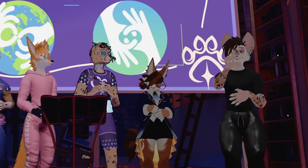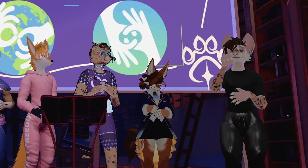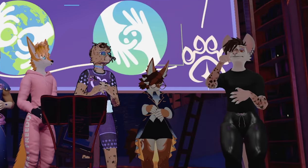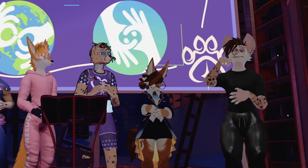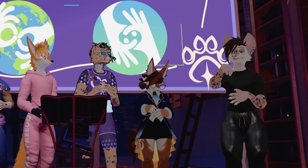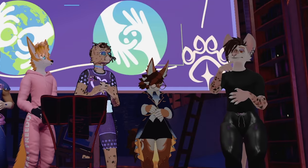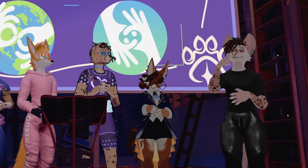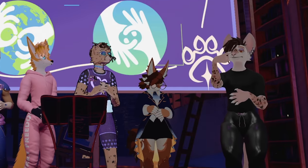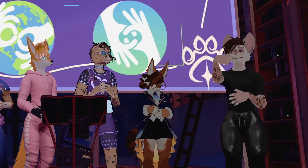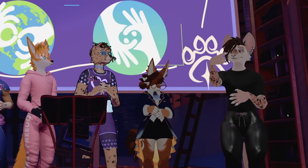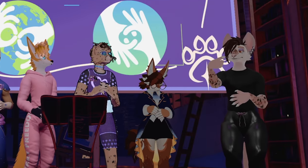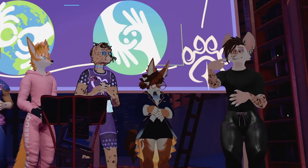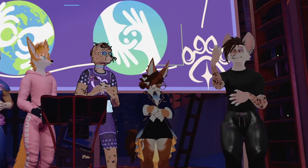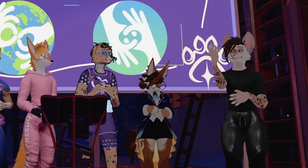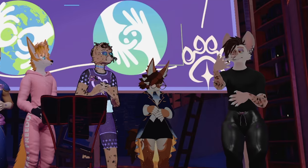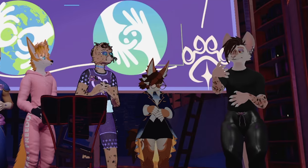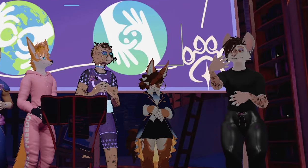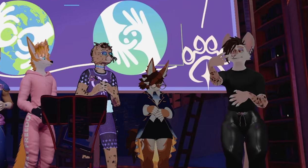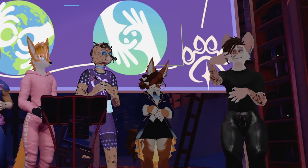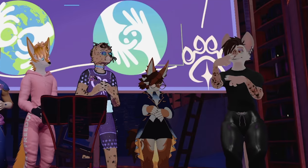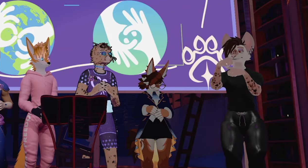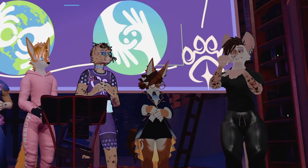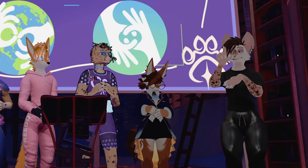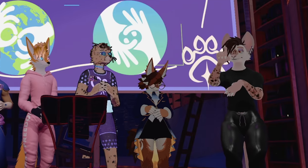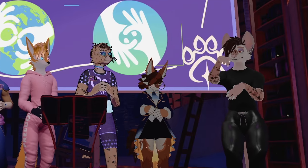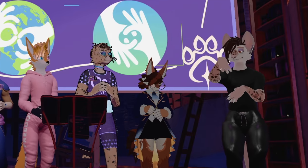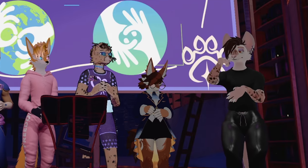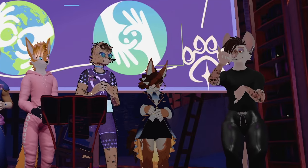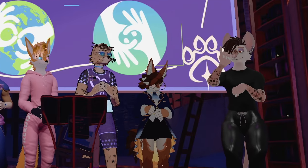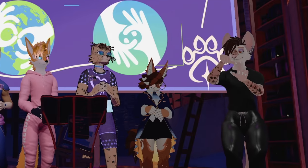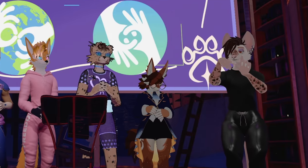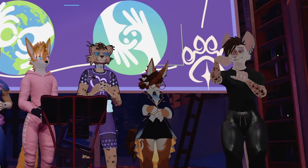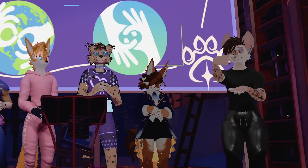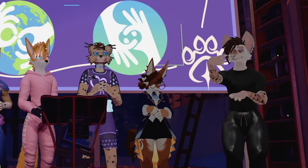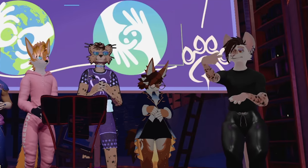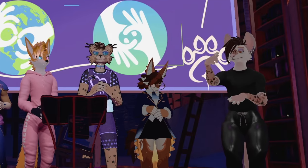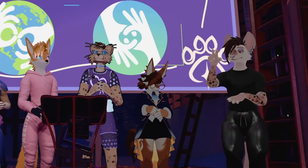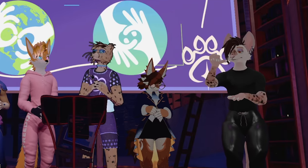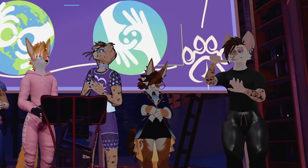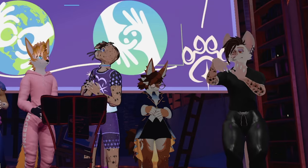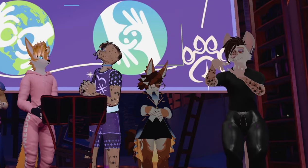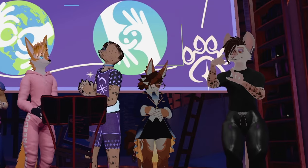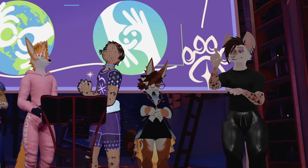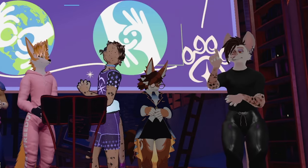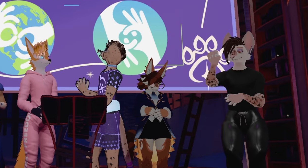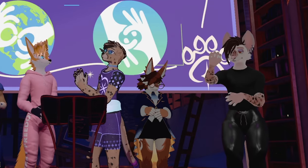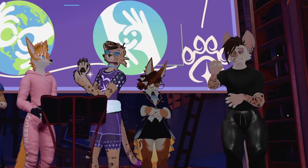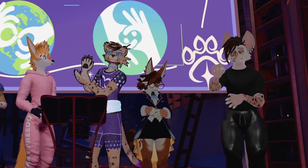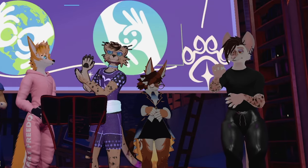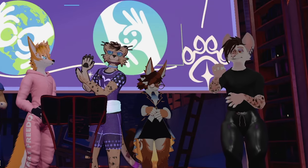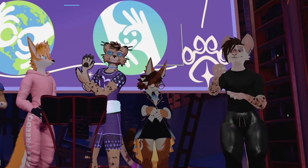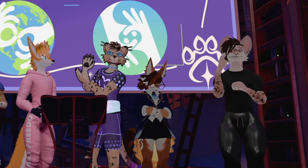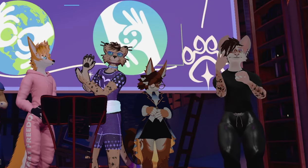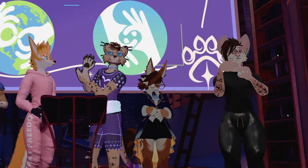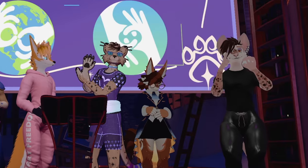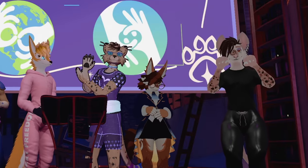So that's our Discord. You can get in there, get through verification, post your intro,